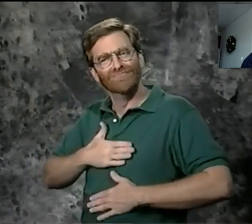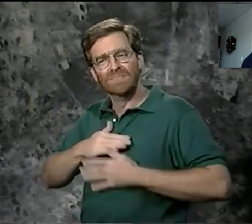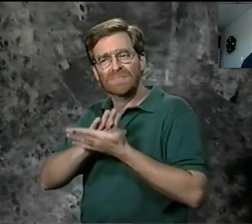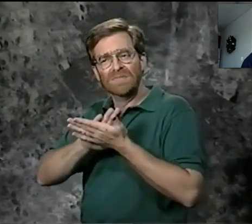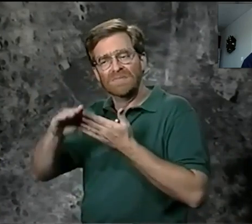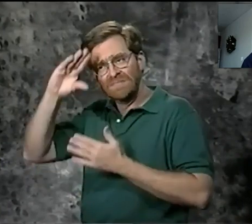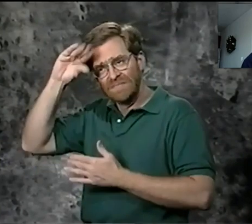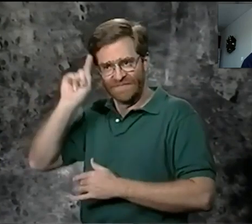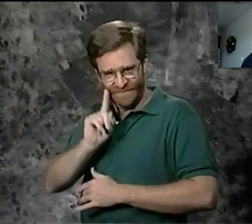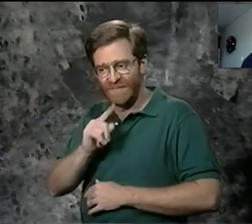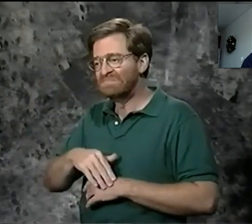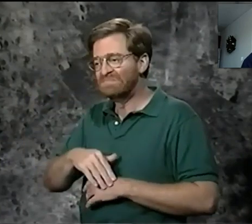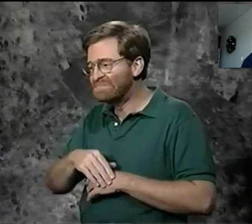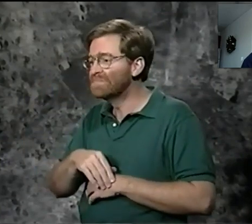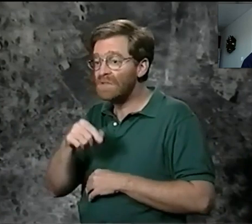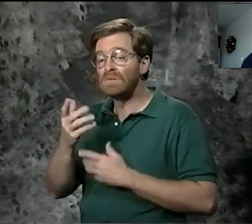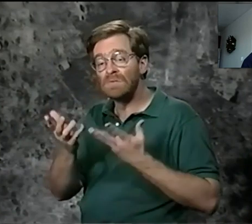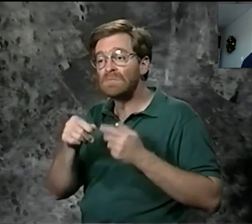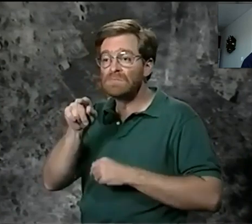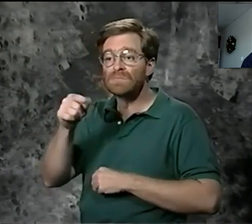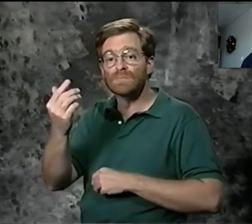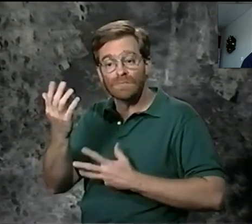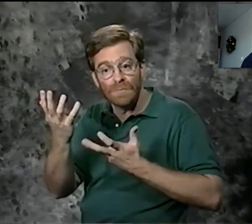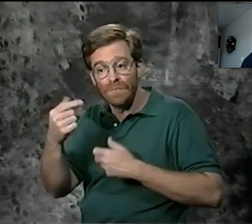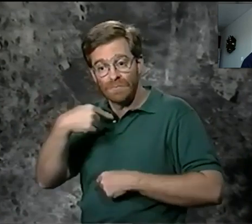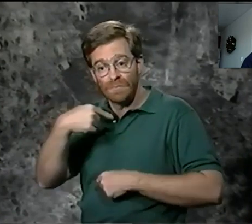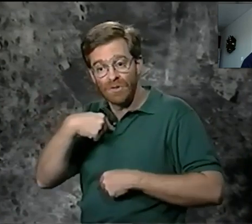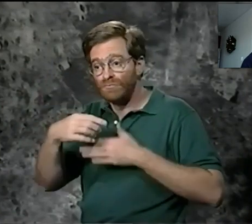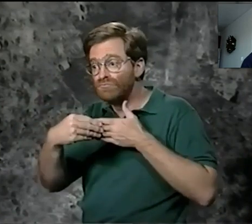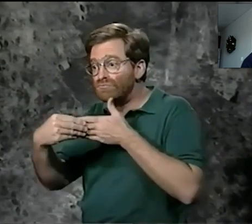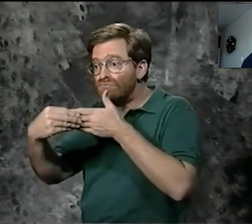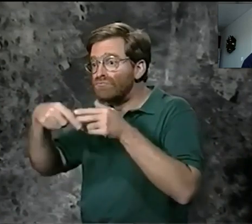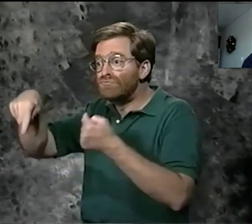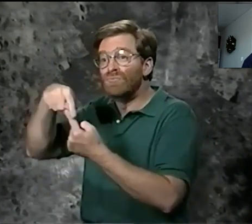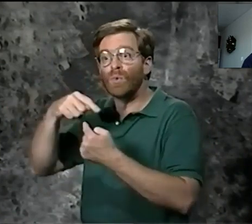but she went to America before. And a couple thought that was nice.